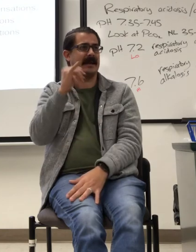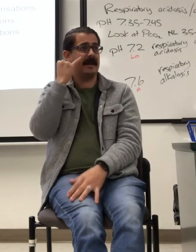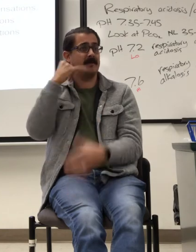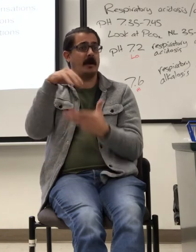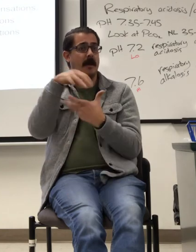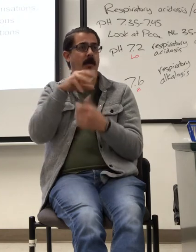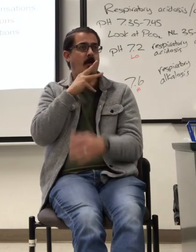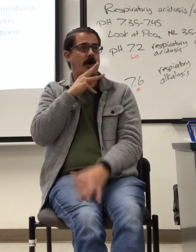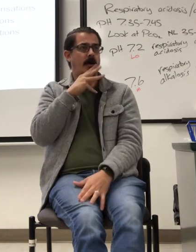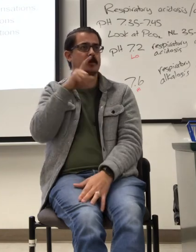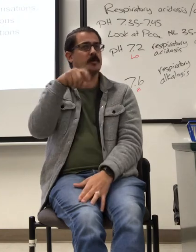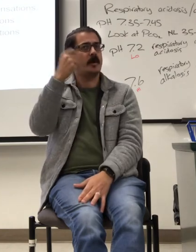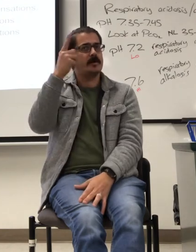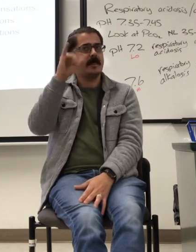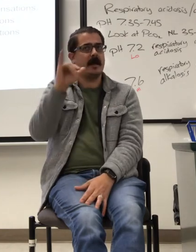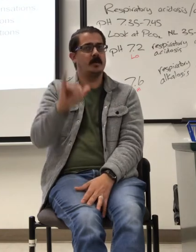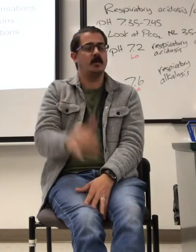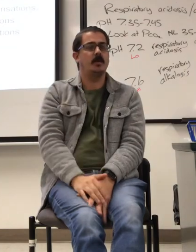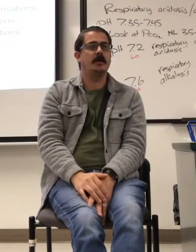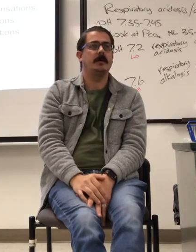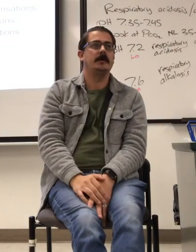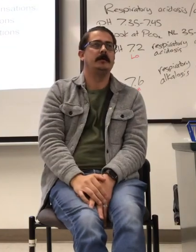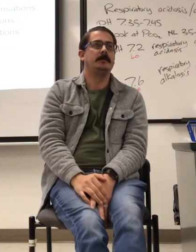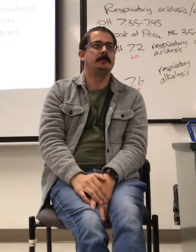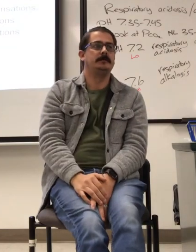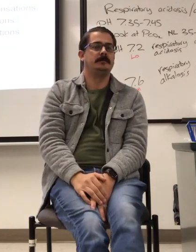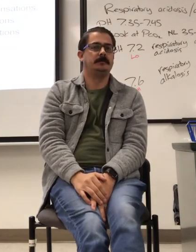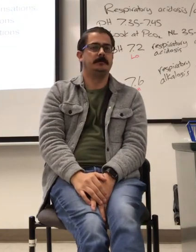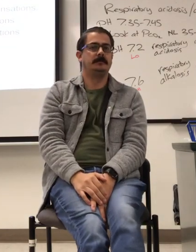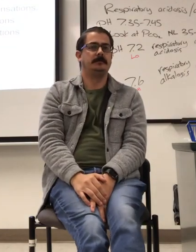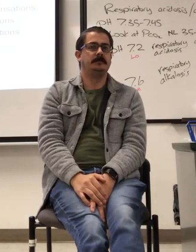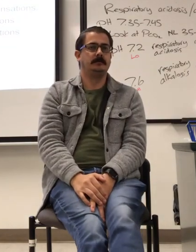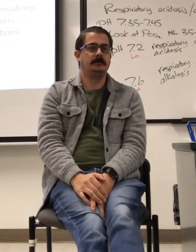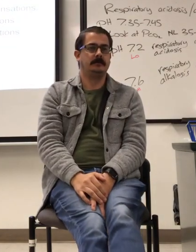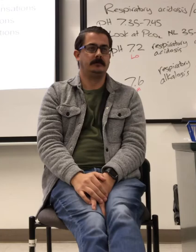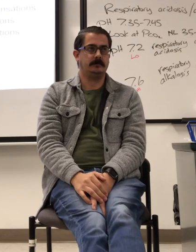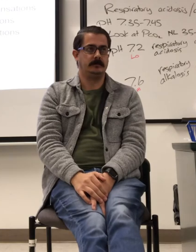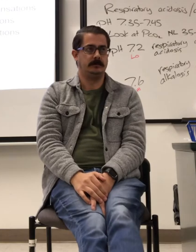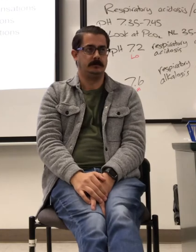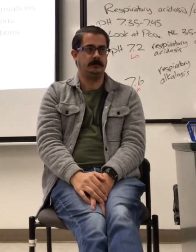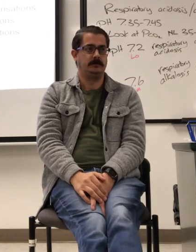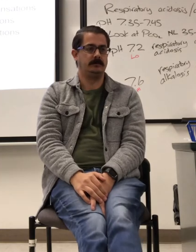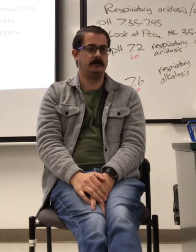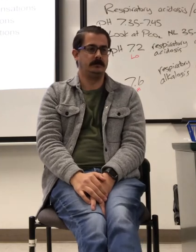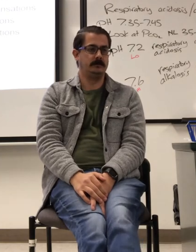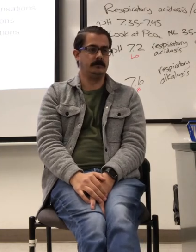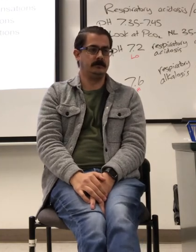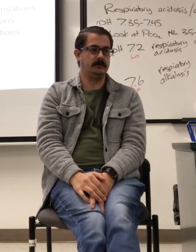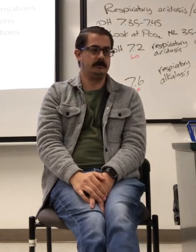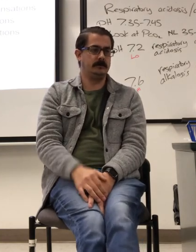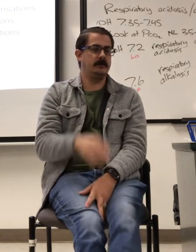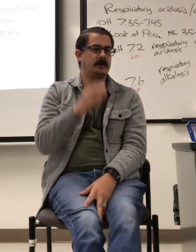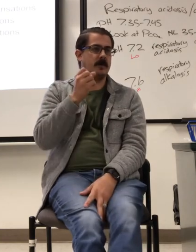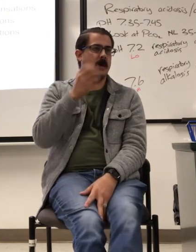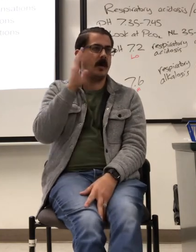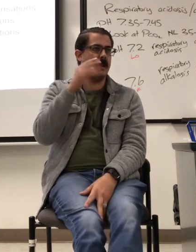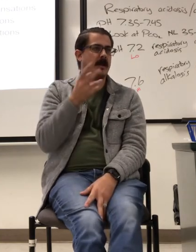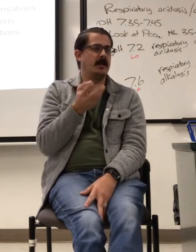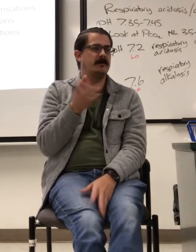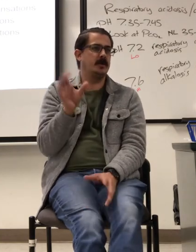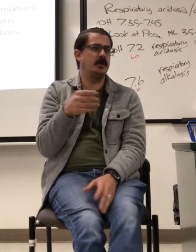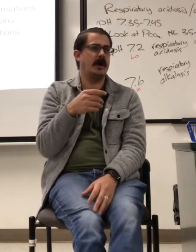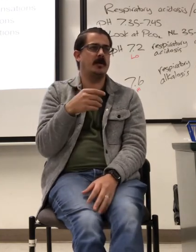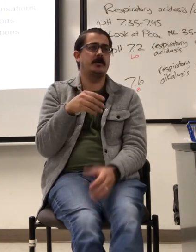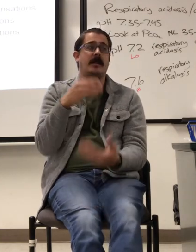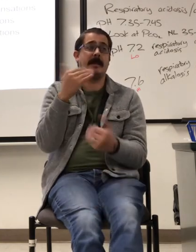You're supposed to understand that as well. And then so what I'll do is I'll keep it to those 8